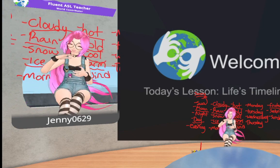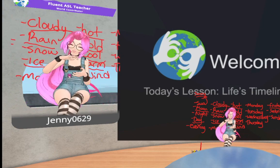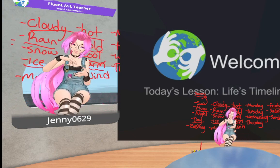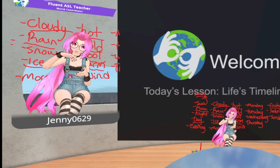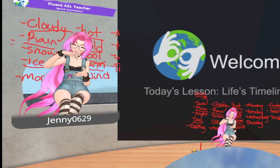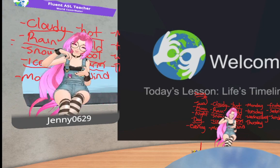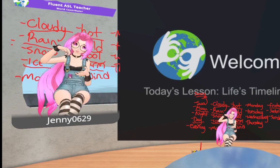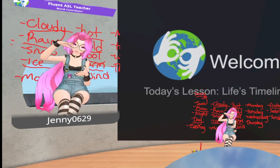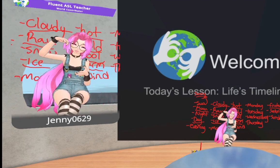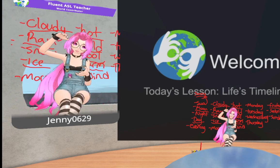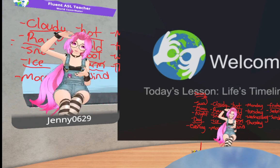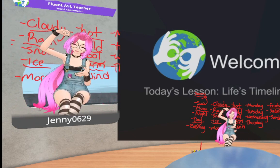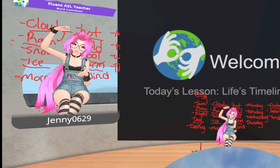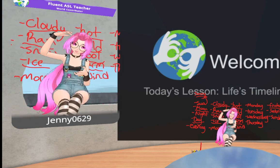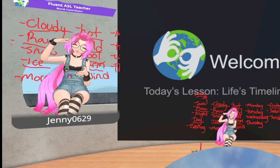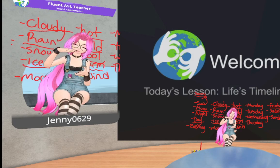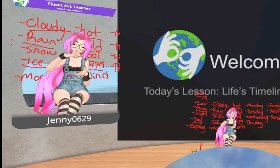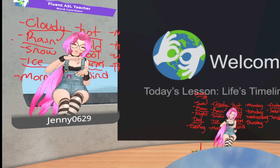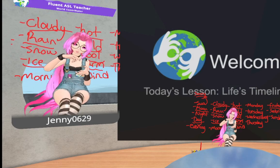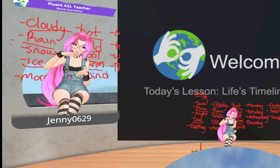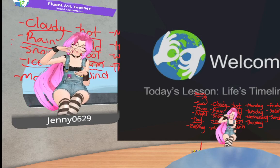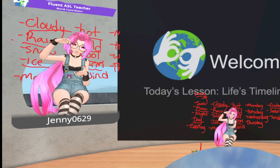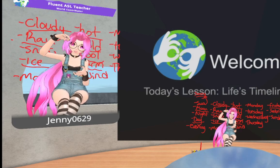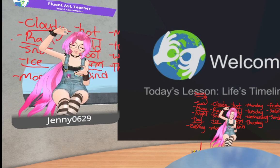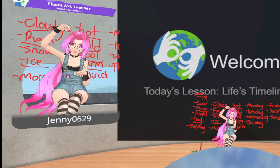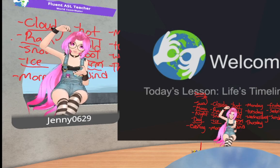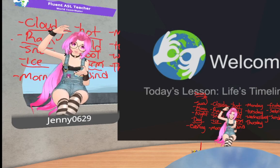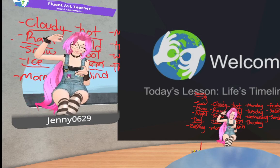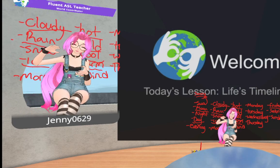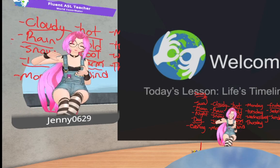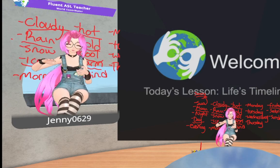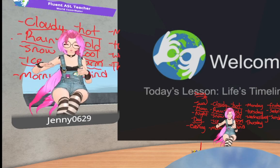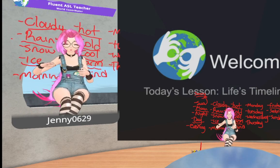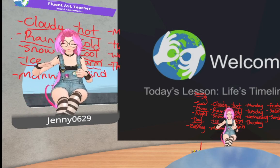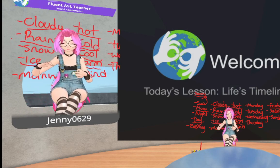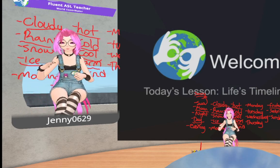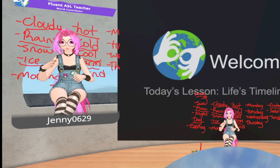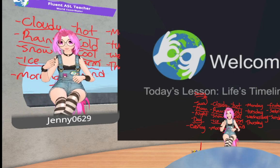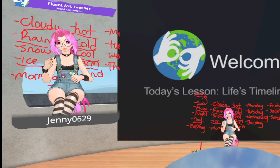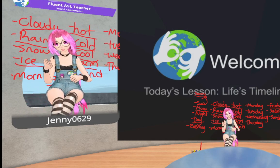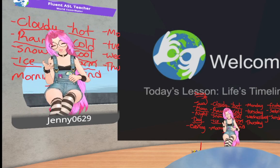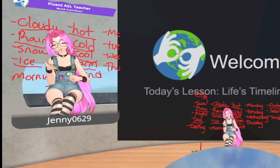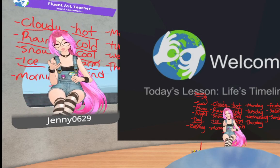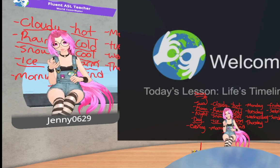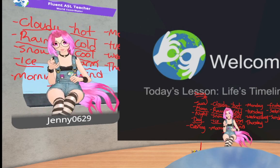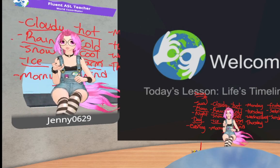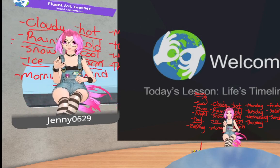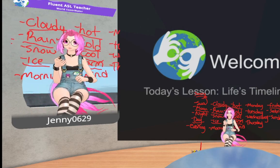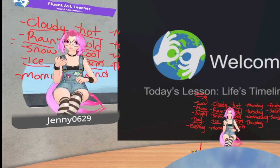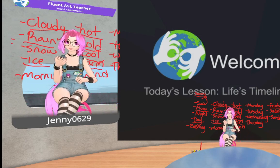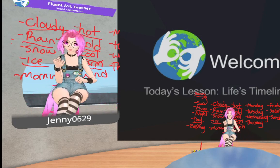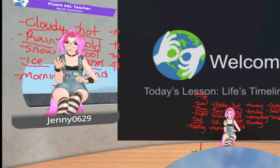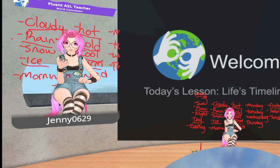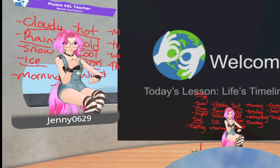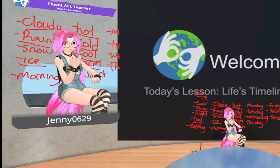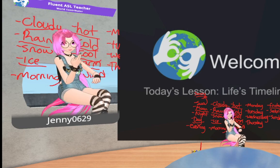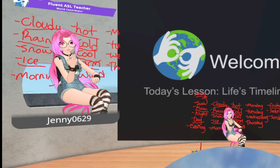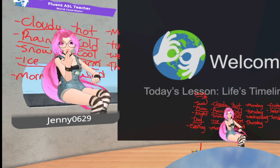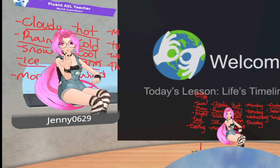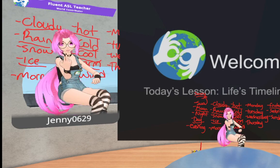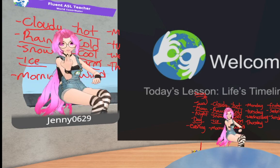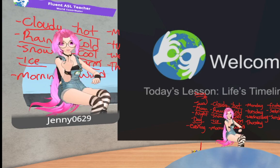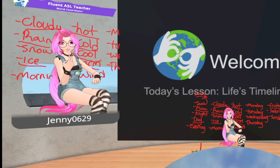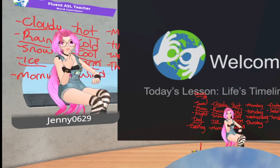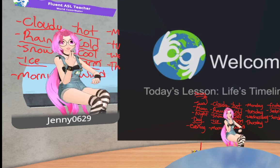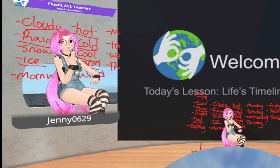a lot of different ways, but basically you're just showing like the billowing smoke rising in the air. And then if you're talking about smoking, you're